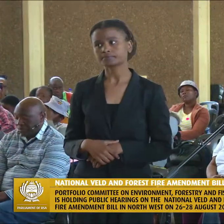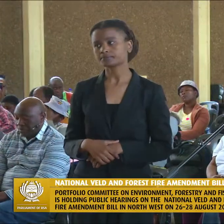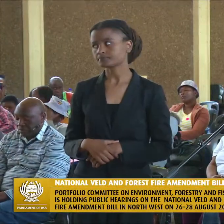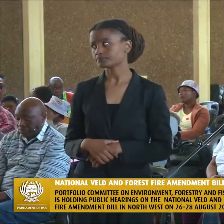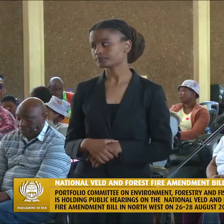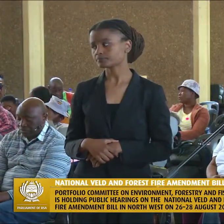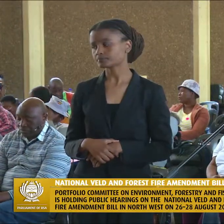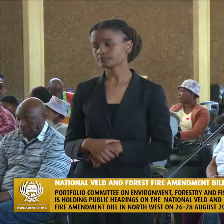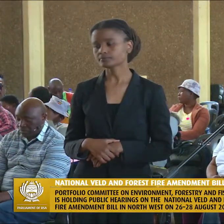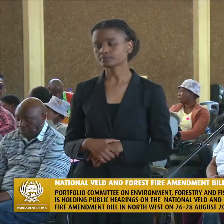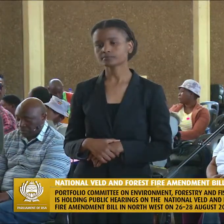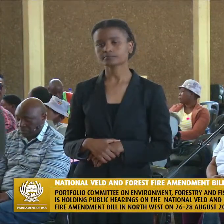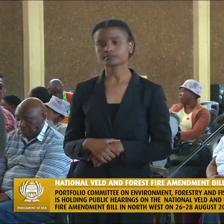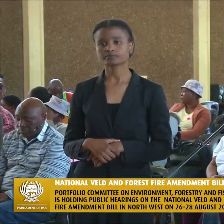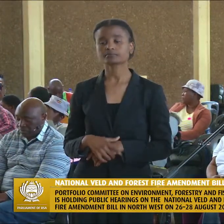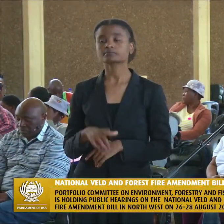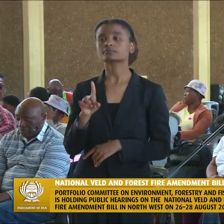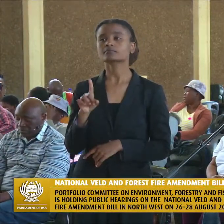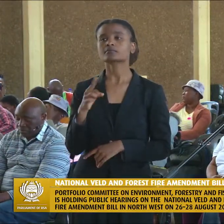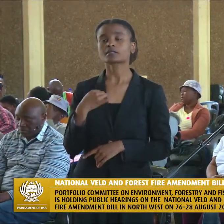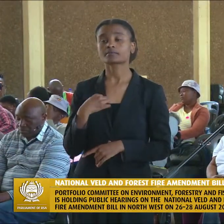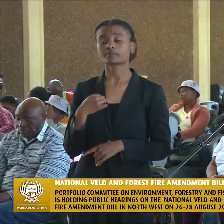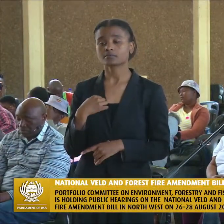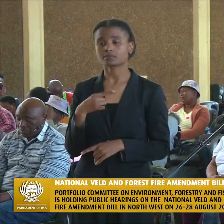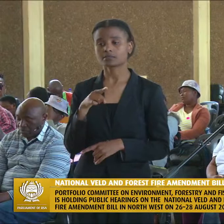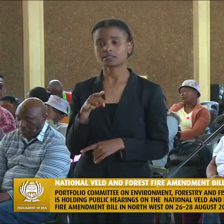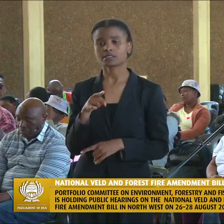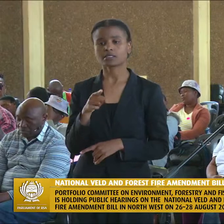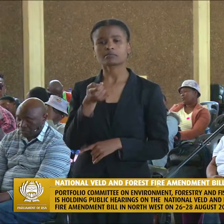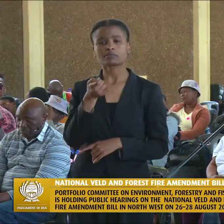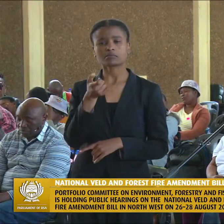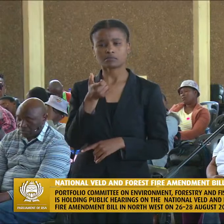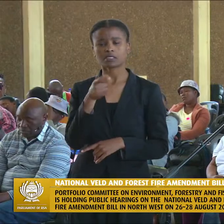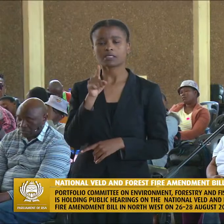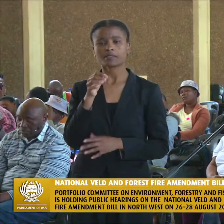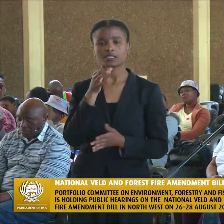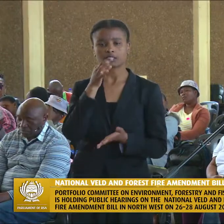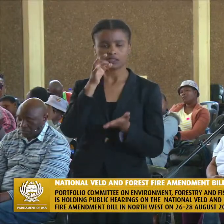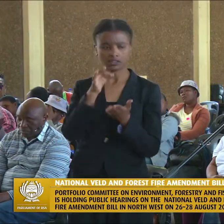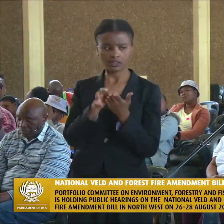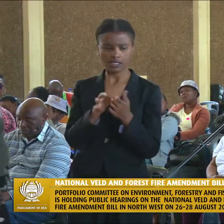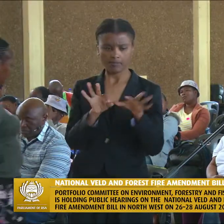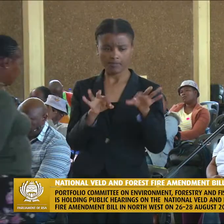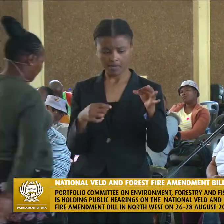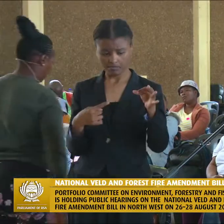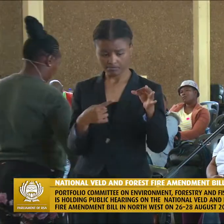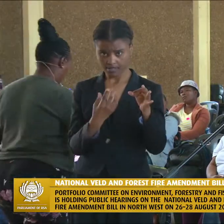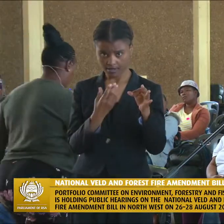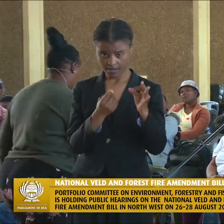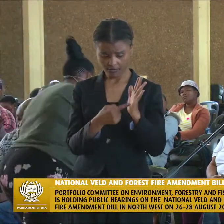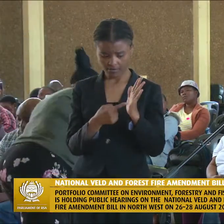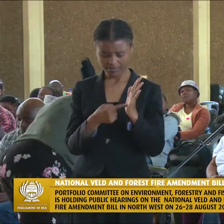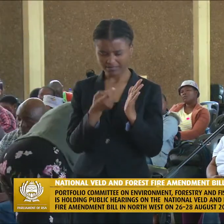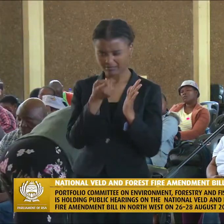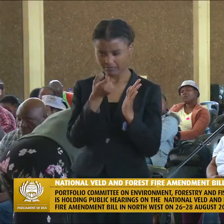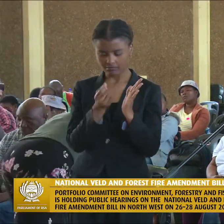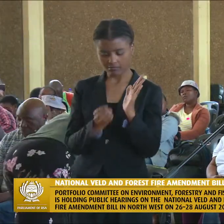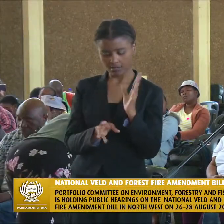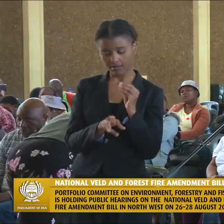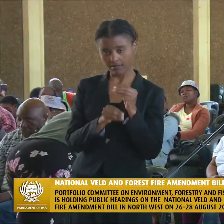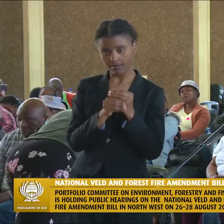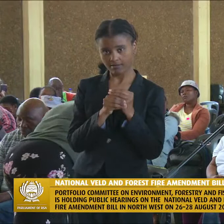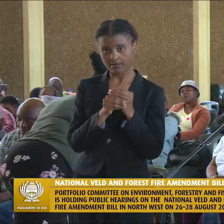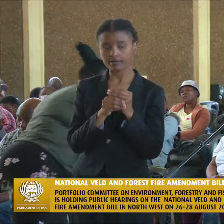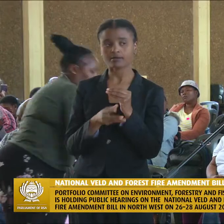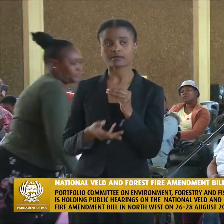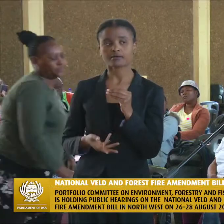i just want to suggest with this little pink paper that i'm having of the bill uh